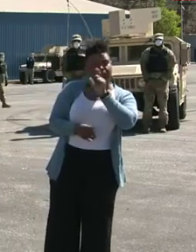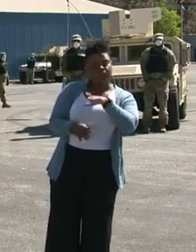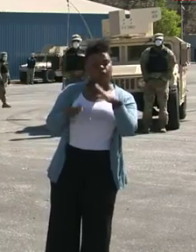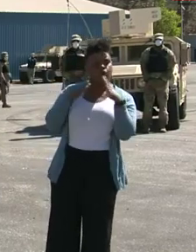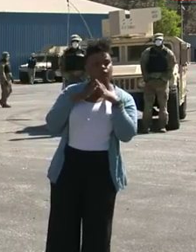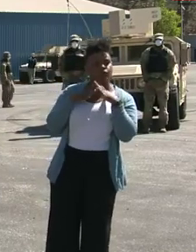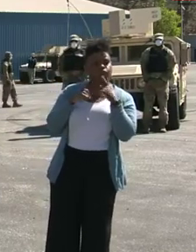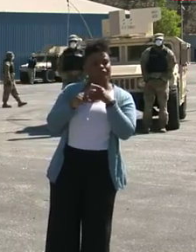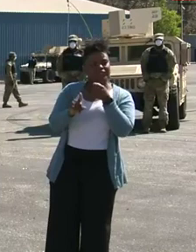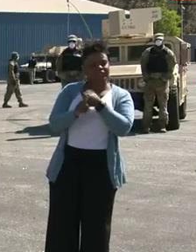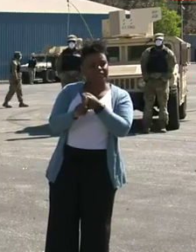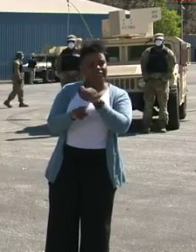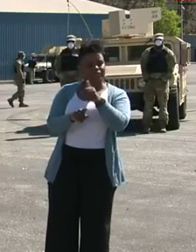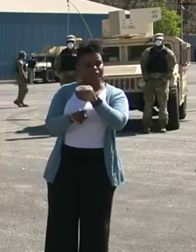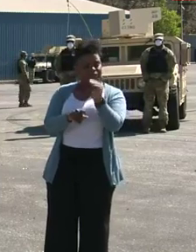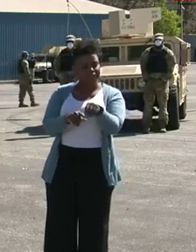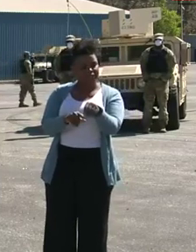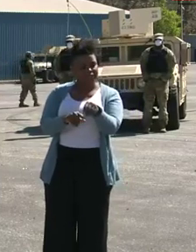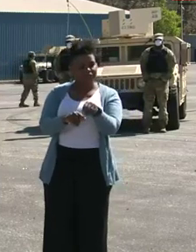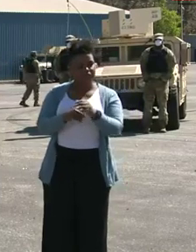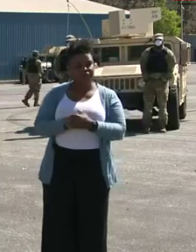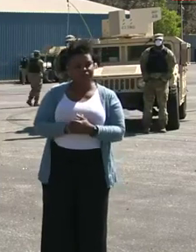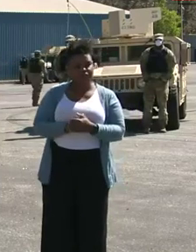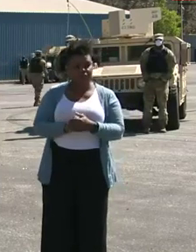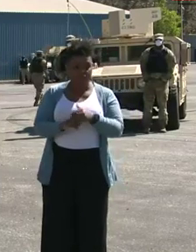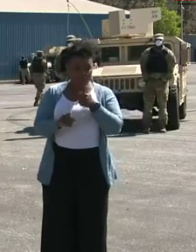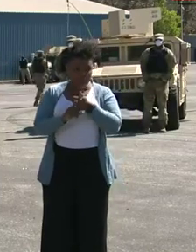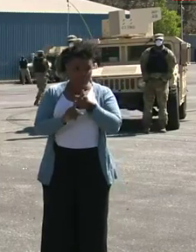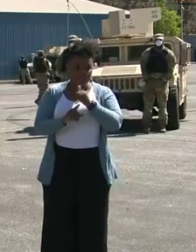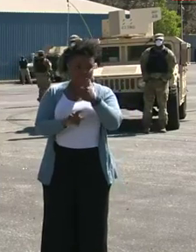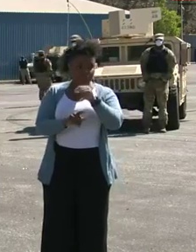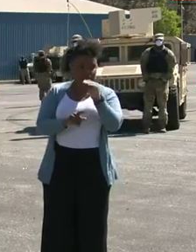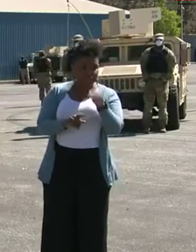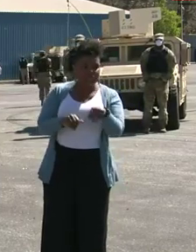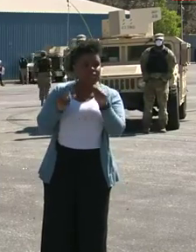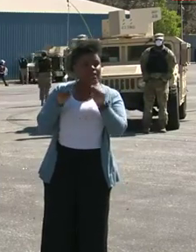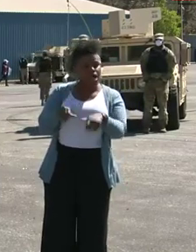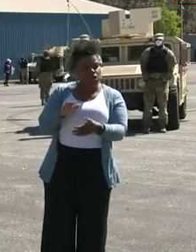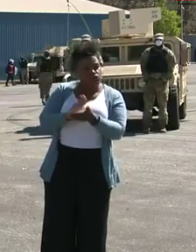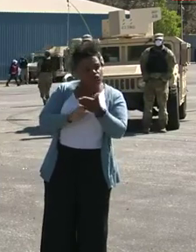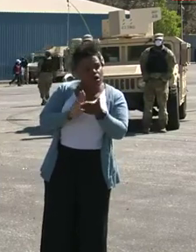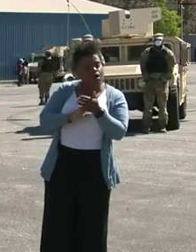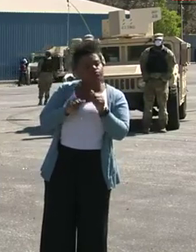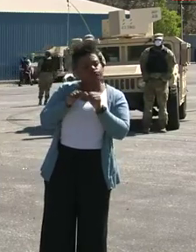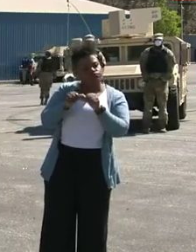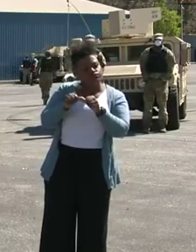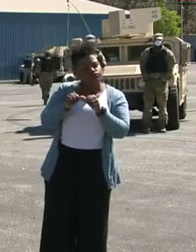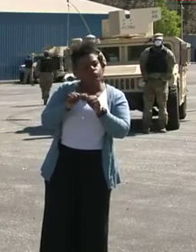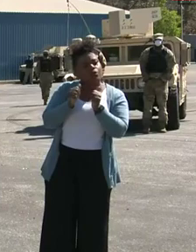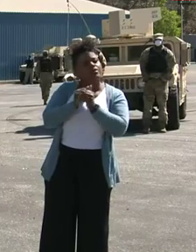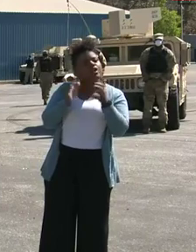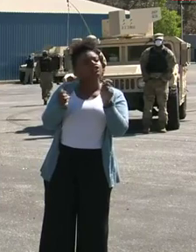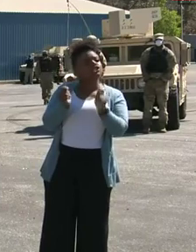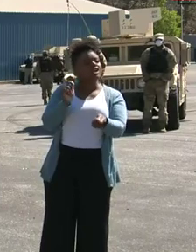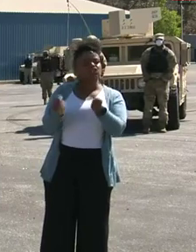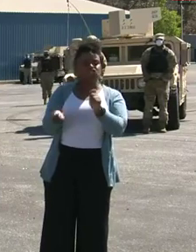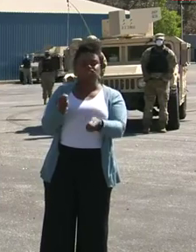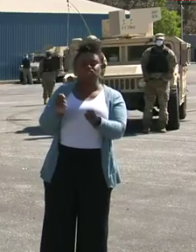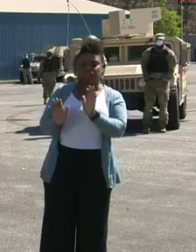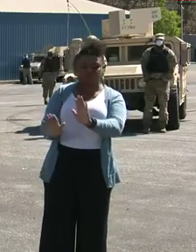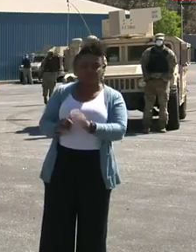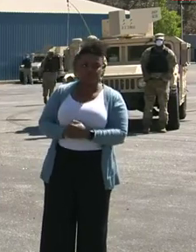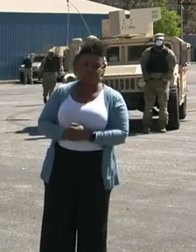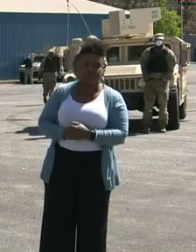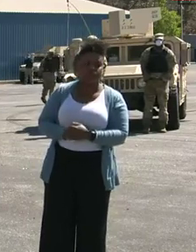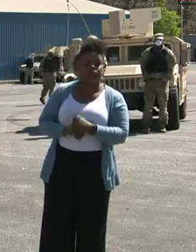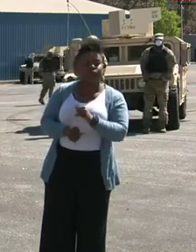Now 10% they can absorb without changing any service levels using the typical tools,